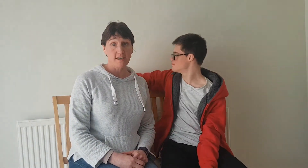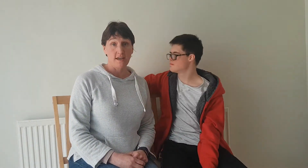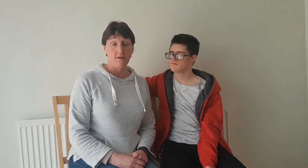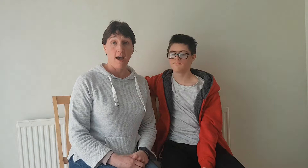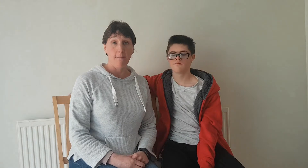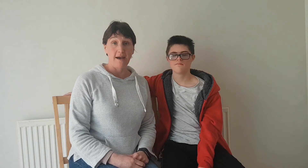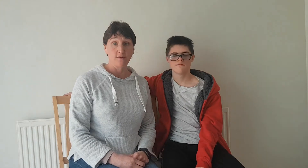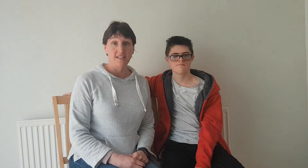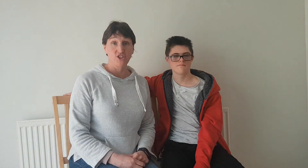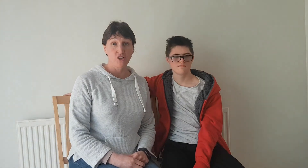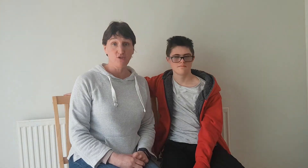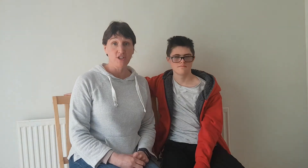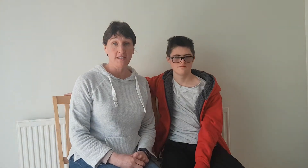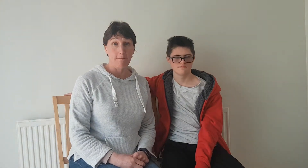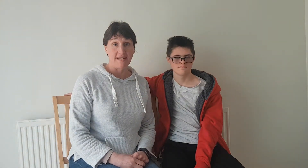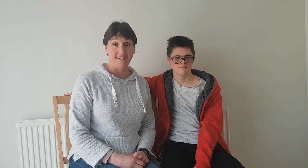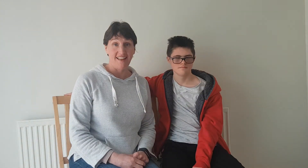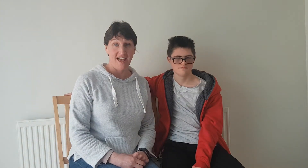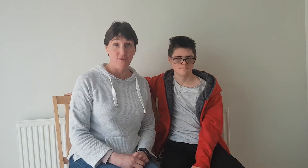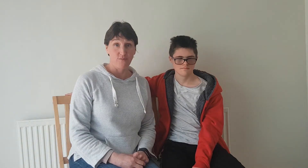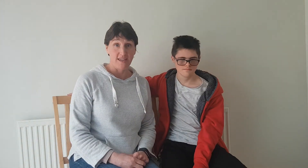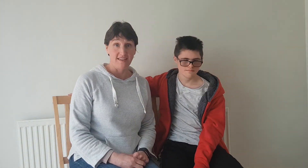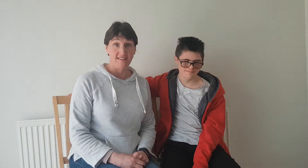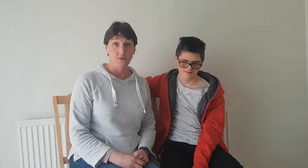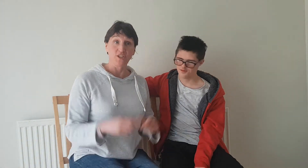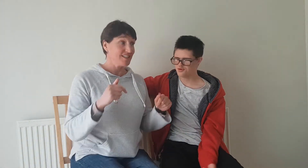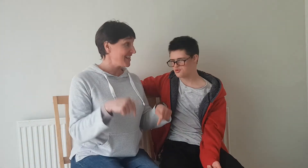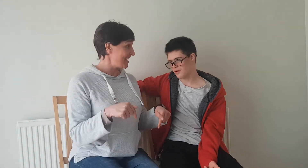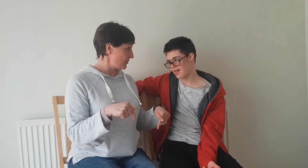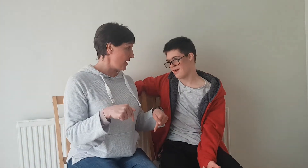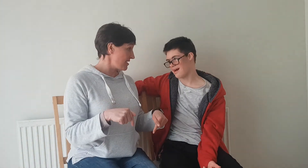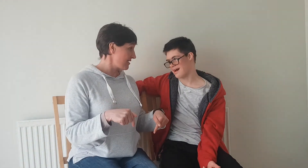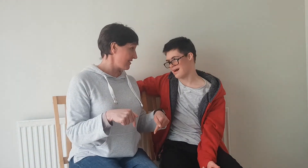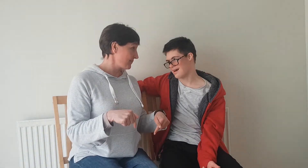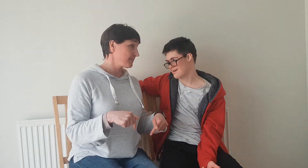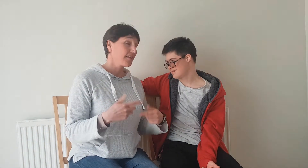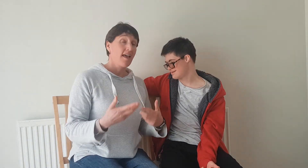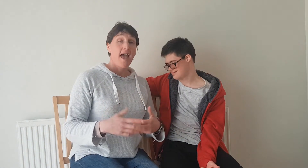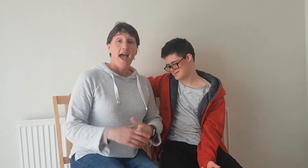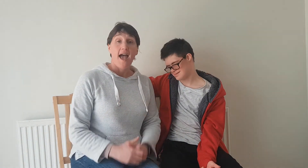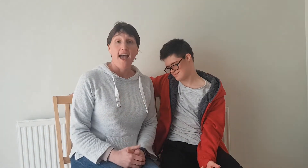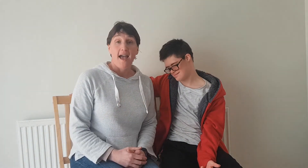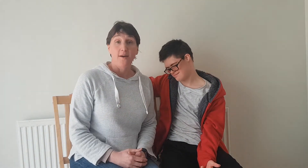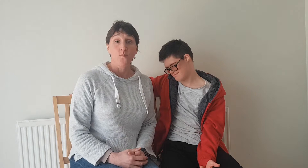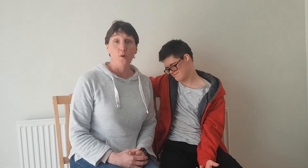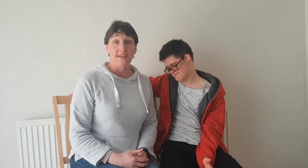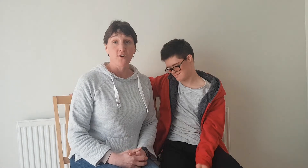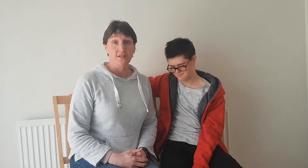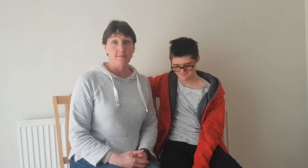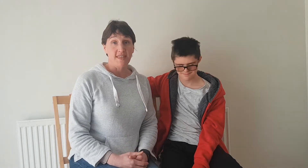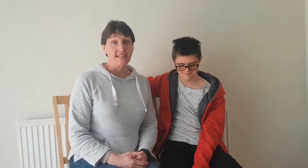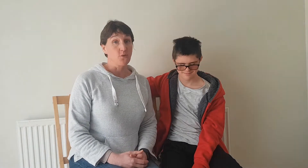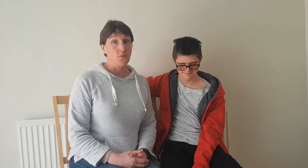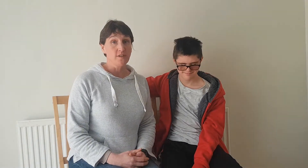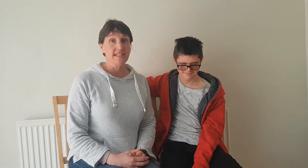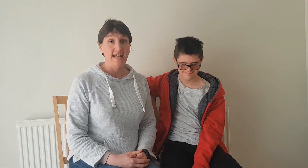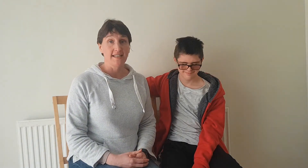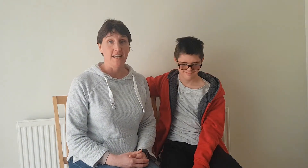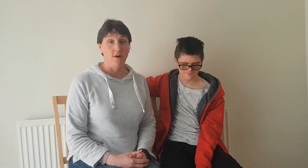you about Children's Mental Health Week, which is this week. And we've got some things that we want to tell you